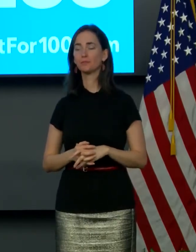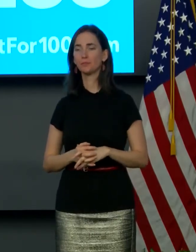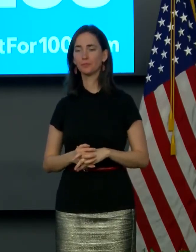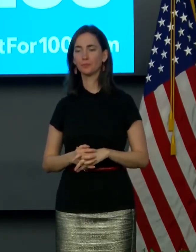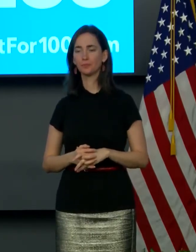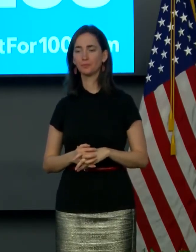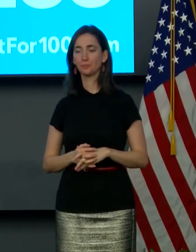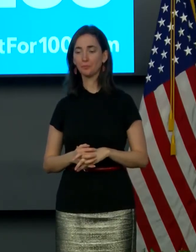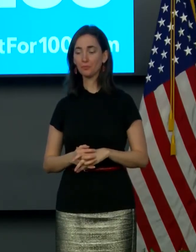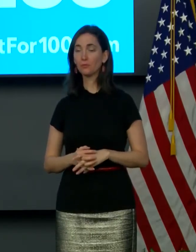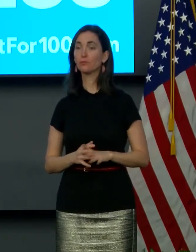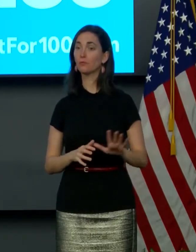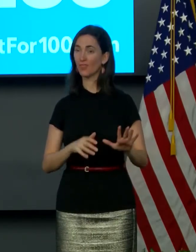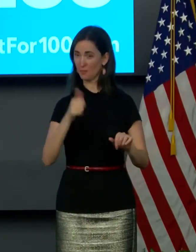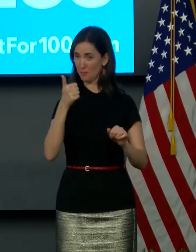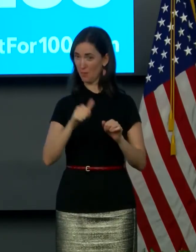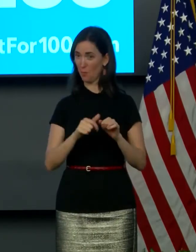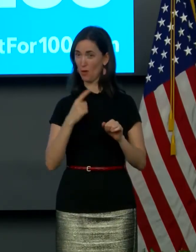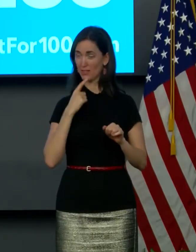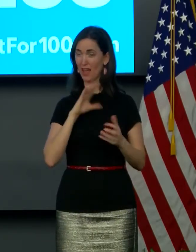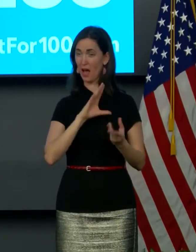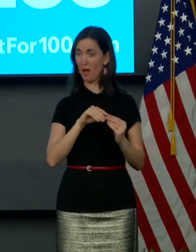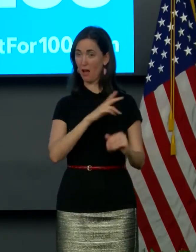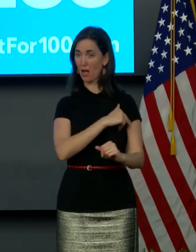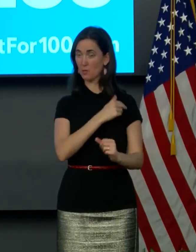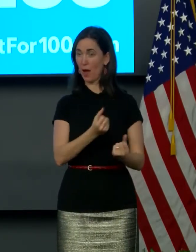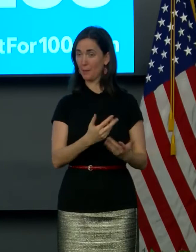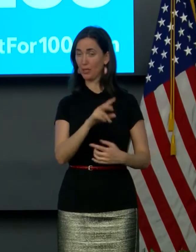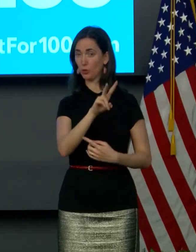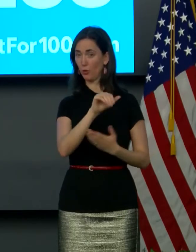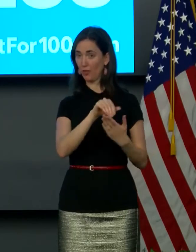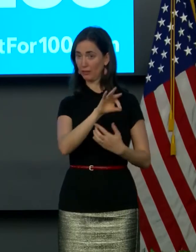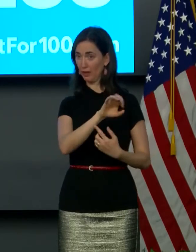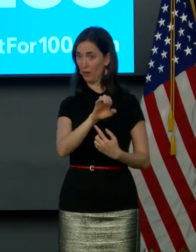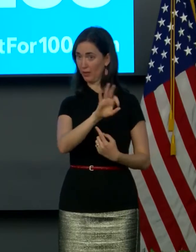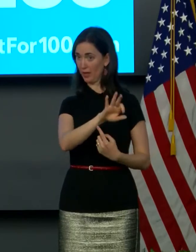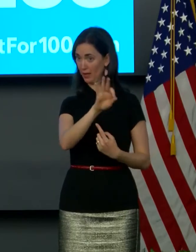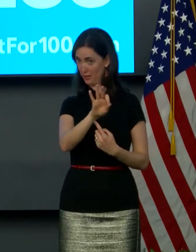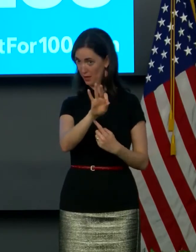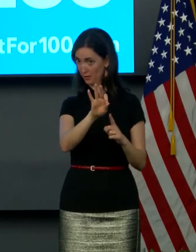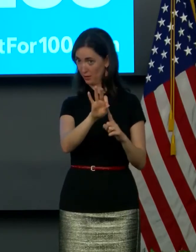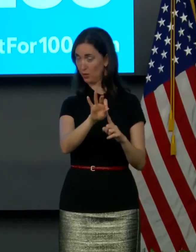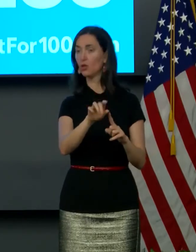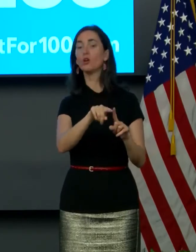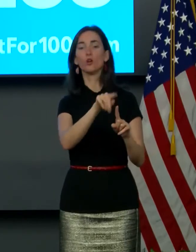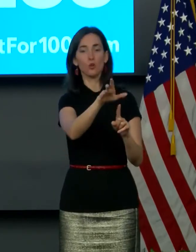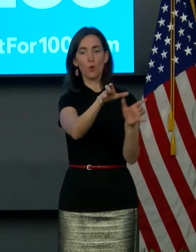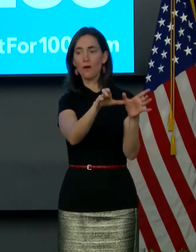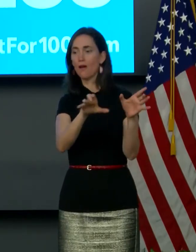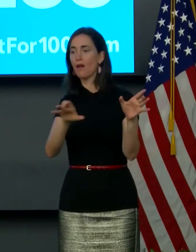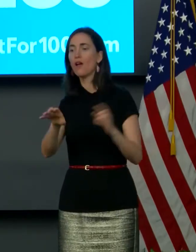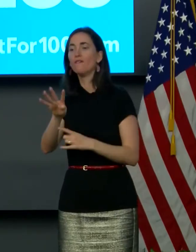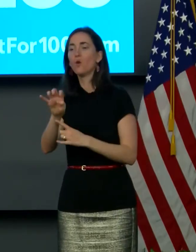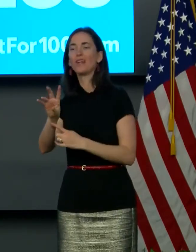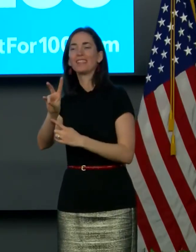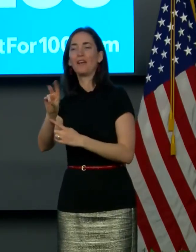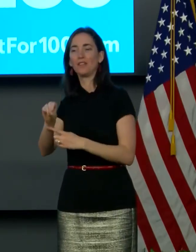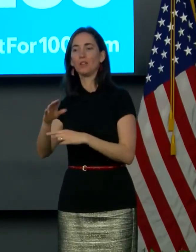470 of the 2,999 are on mechanical ventilators. That's down 6 from